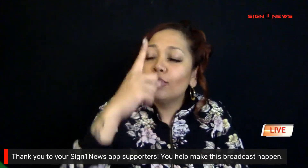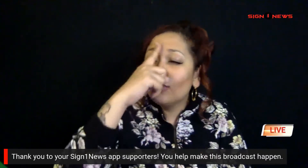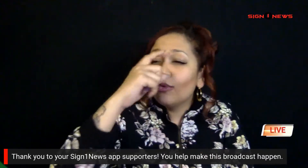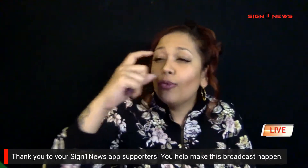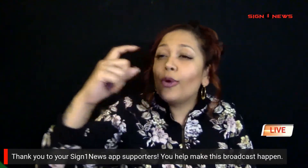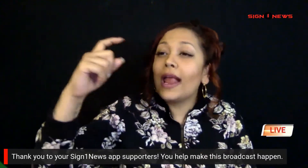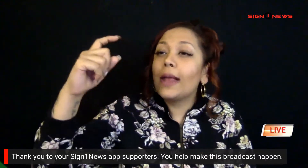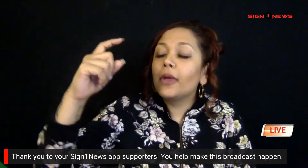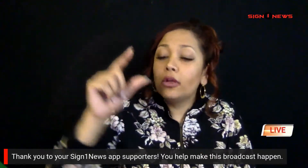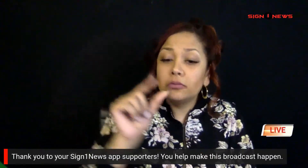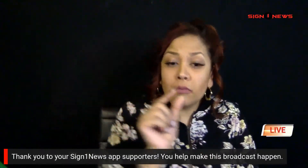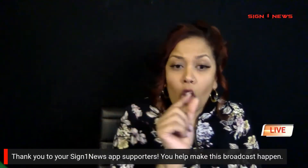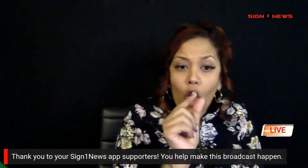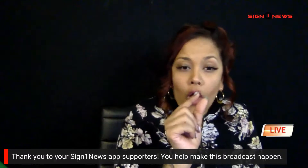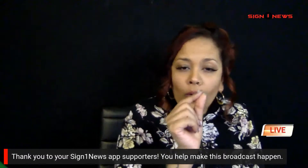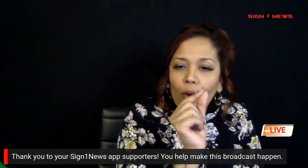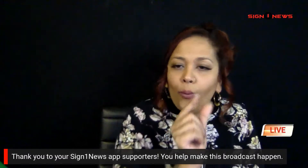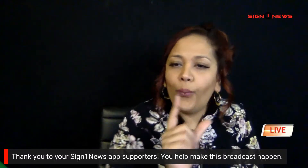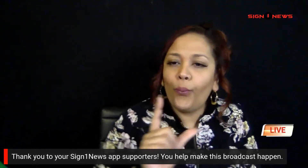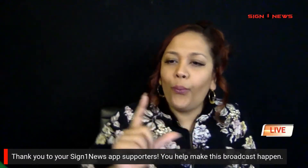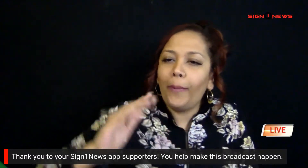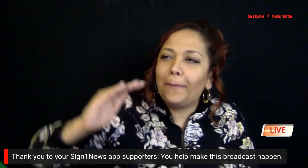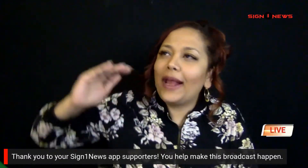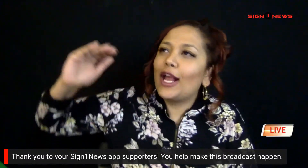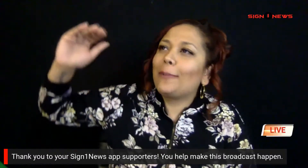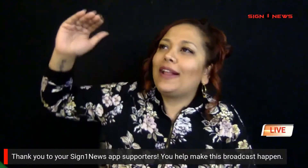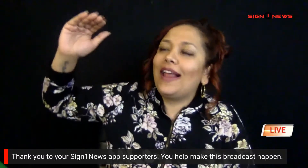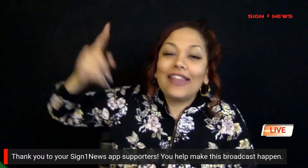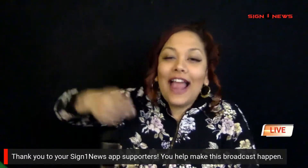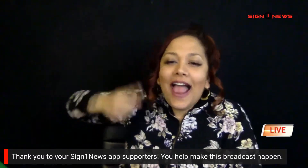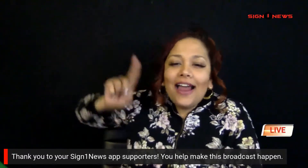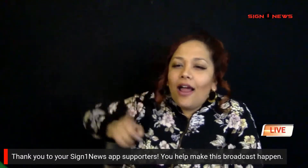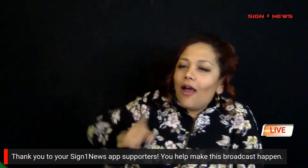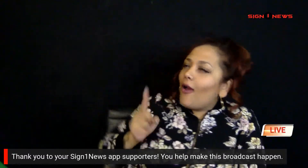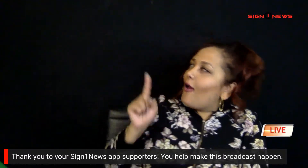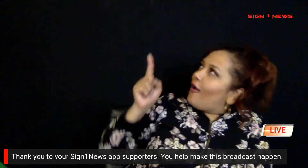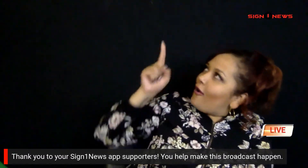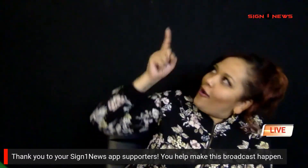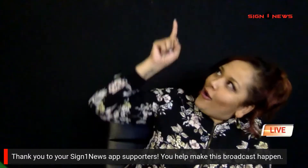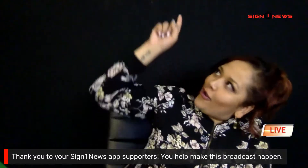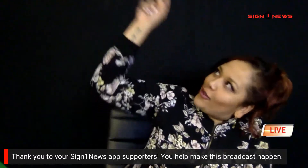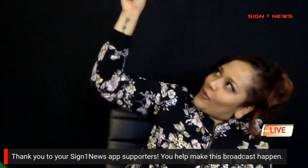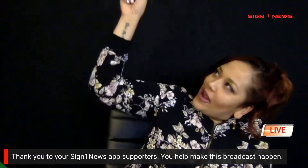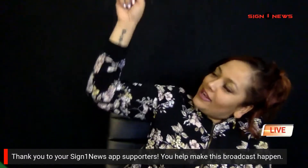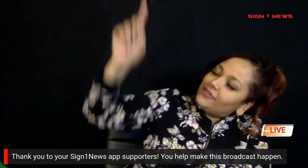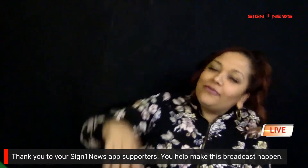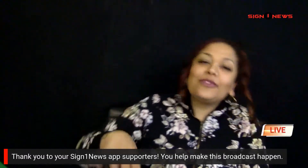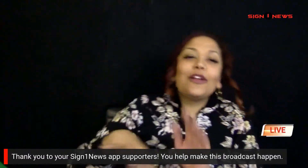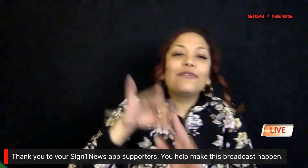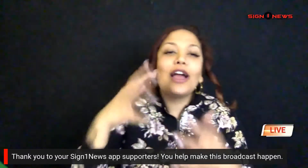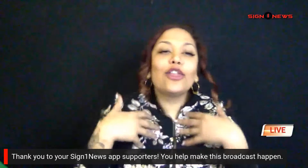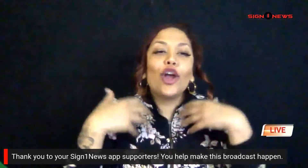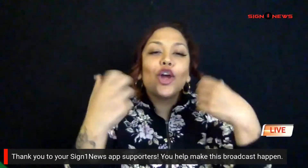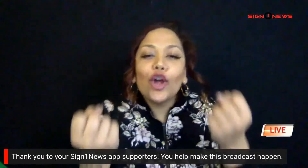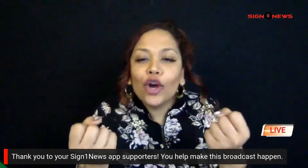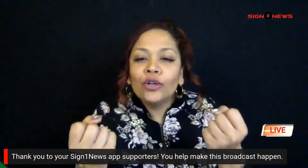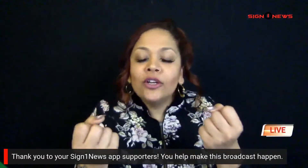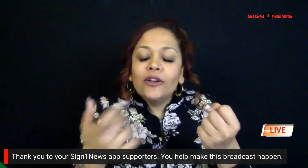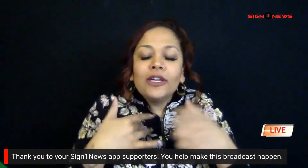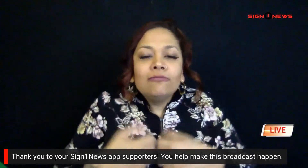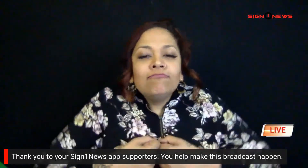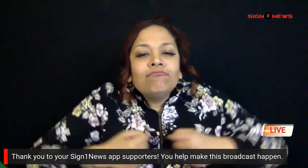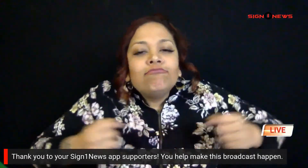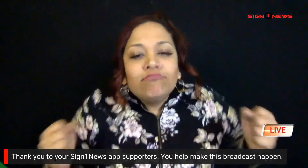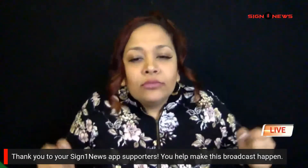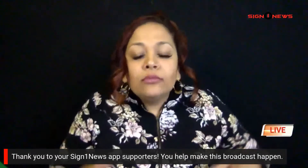of encouragement and inspiration, words that will hopefully help you dream a little bigger, aim a little higher, and